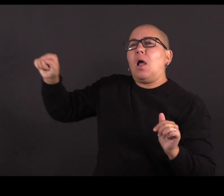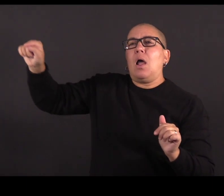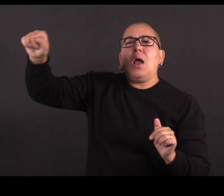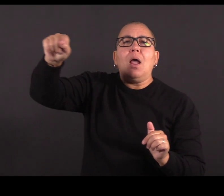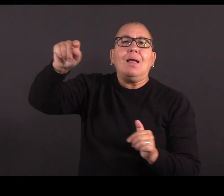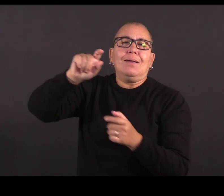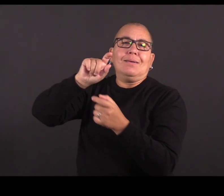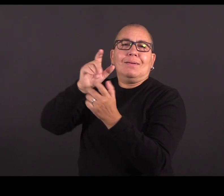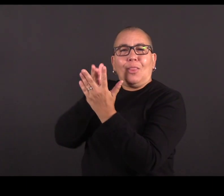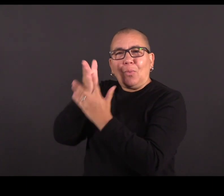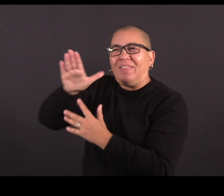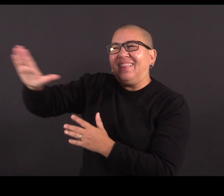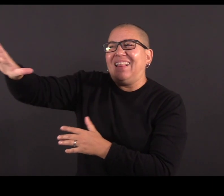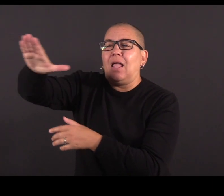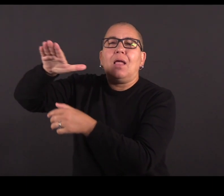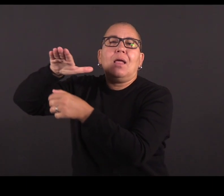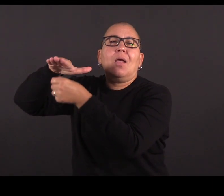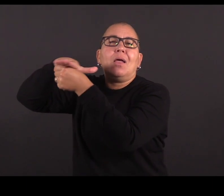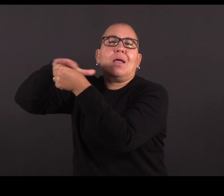housing authority.